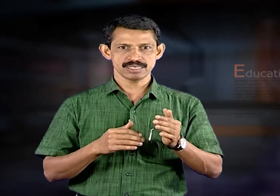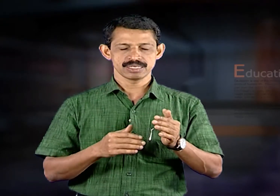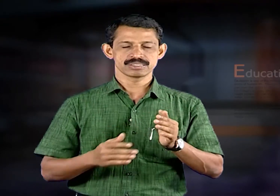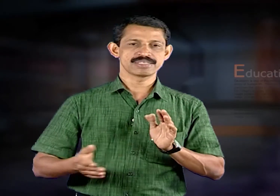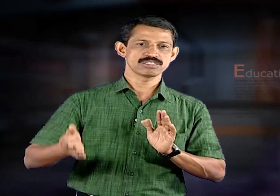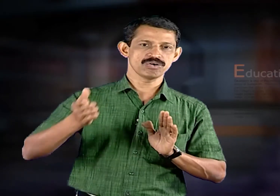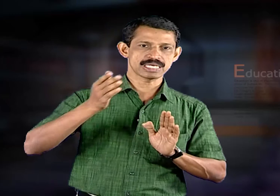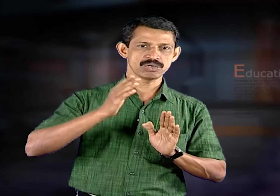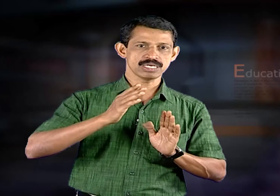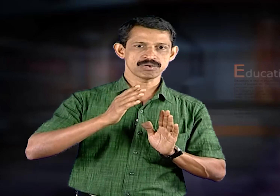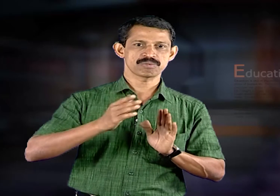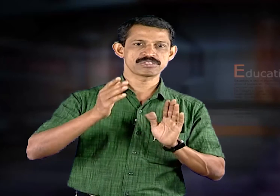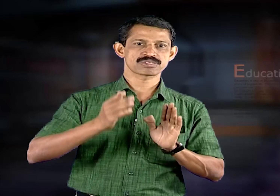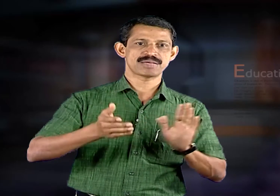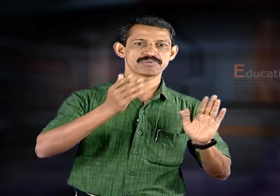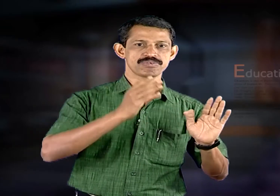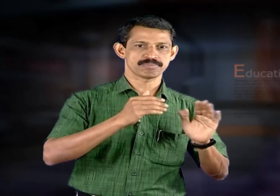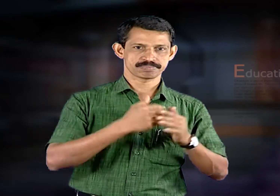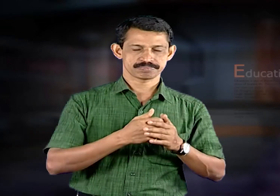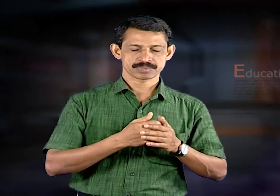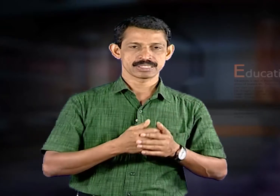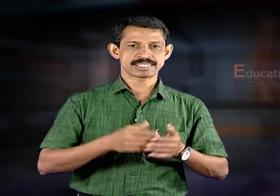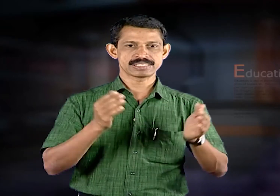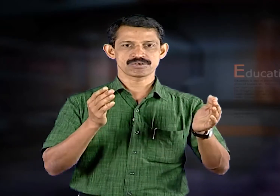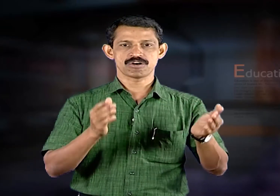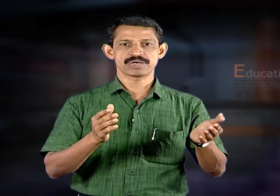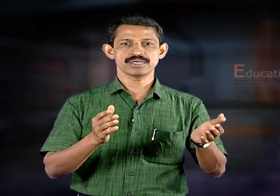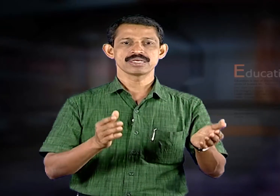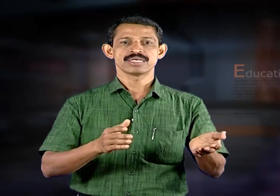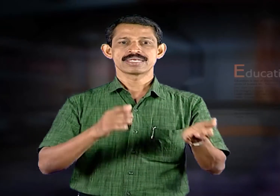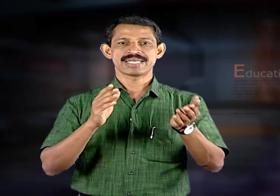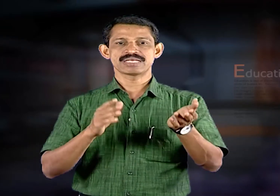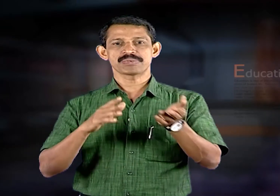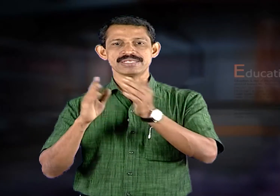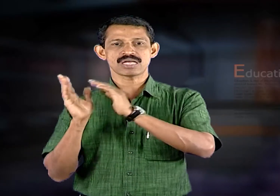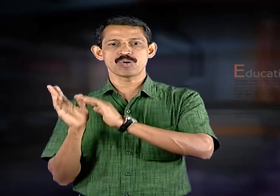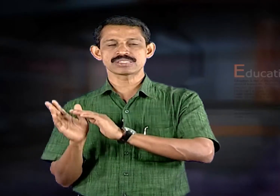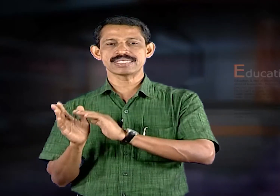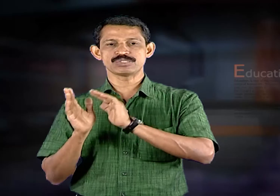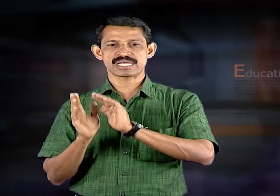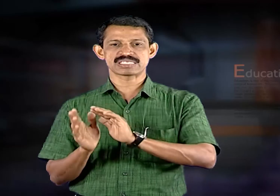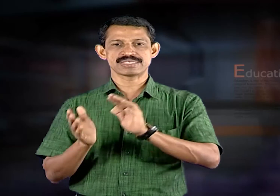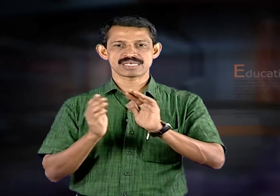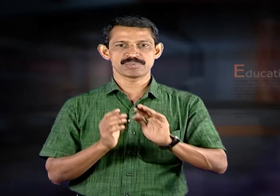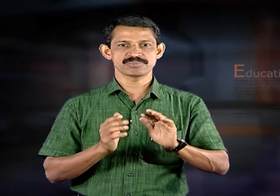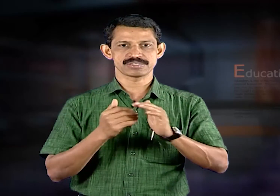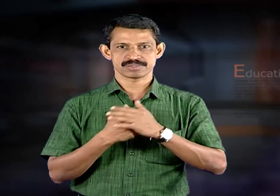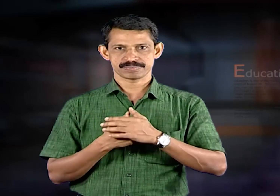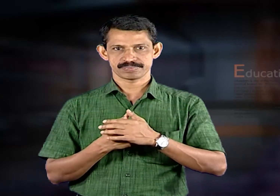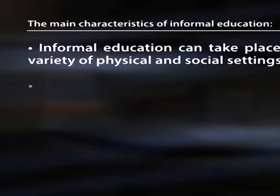there is no regular or prescribed form. It is often taken place outside educational establishments.